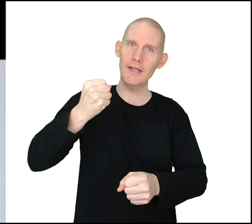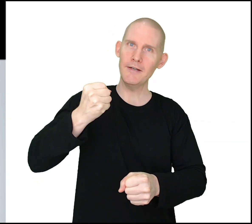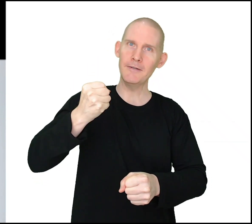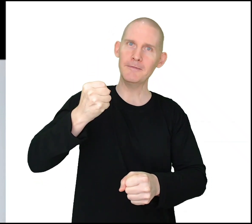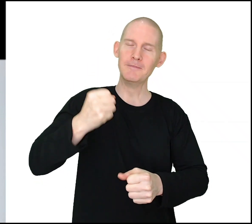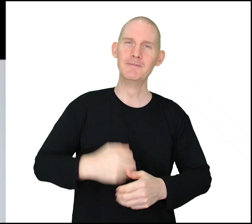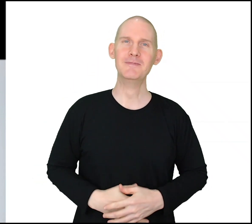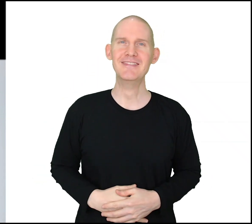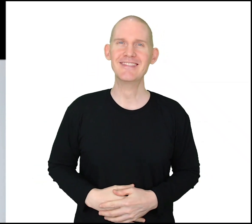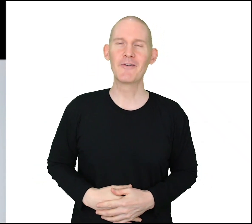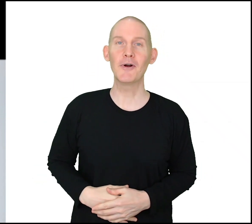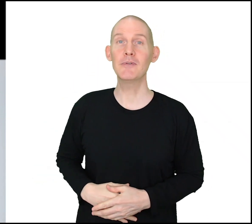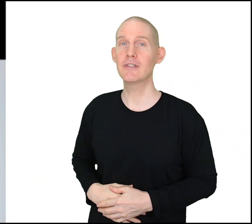Win. From the side.